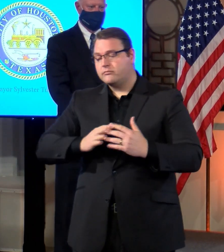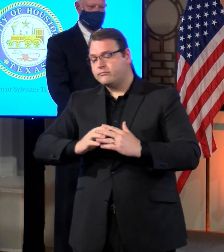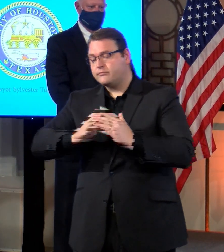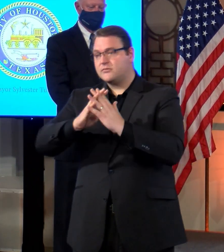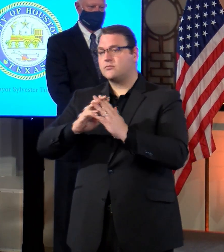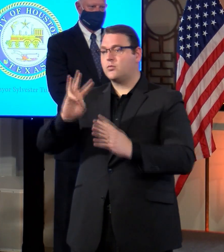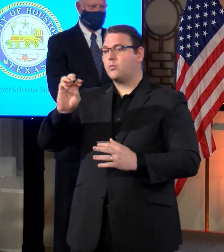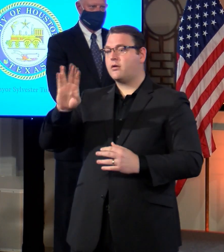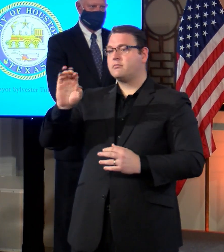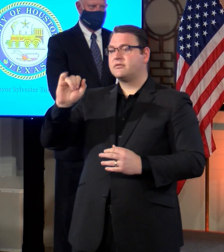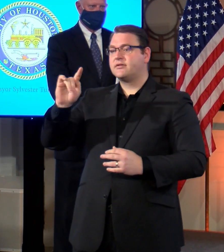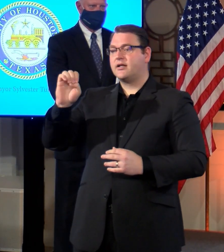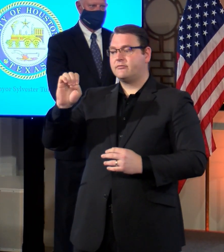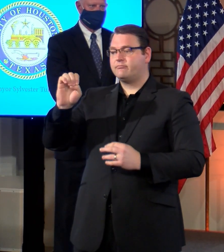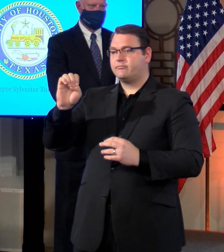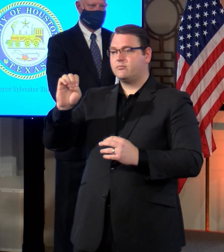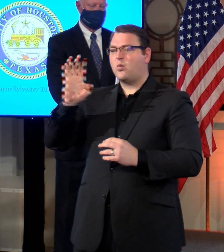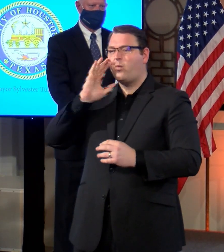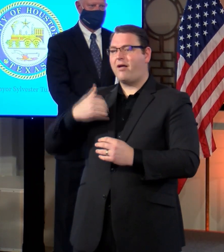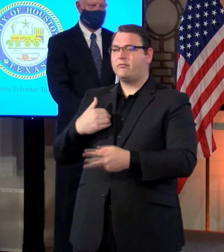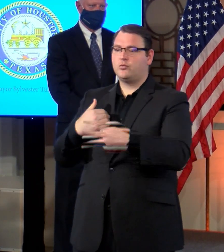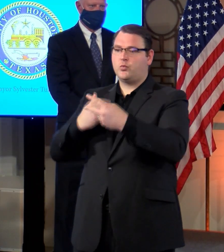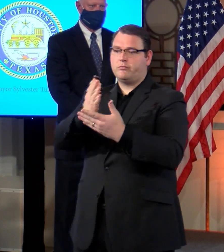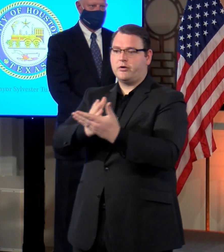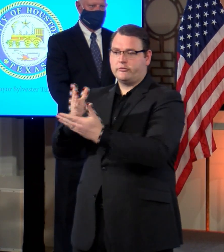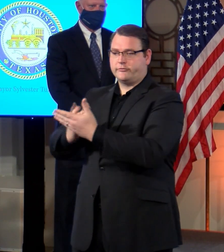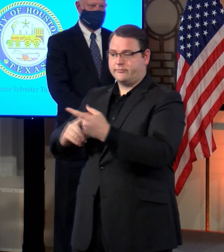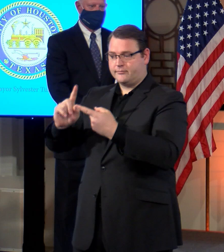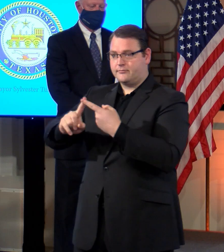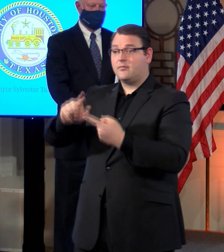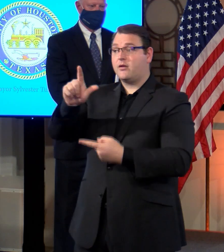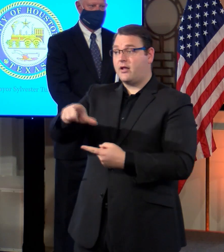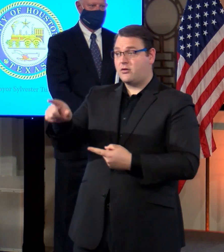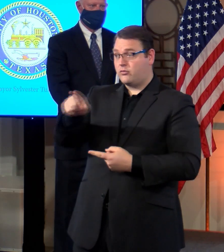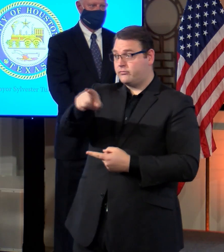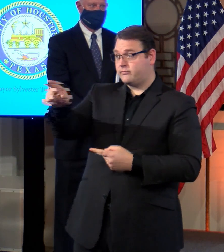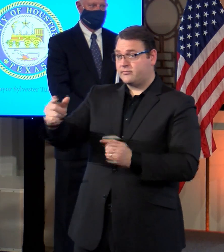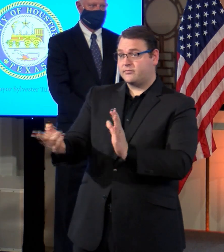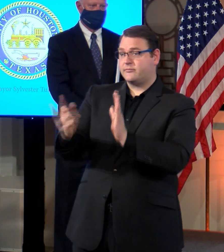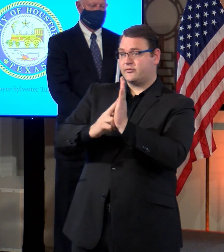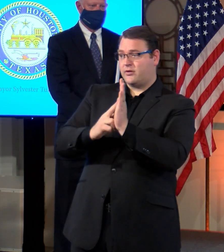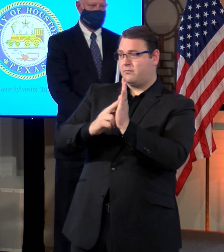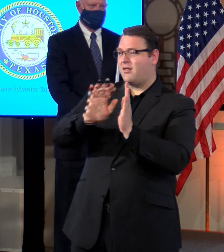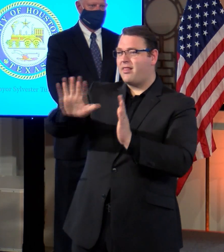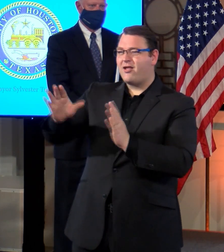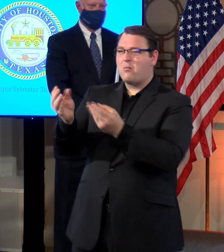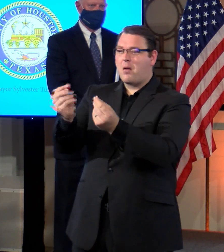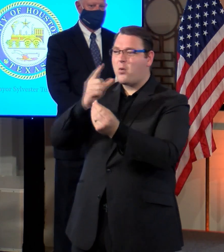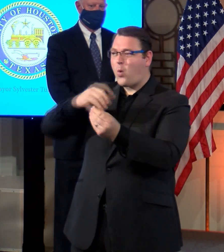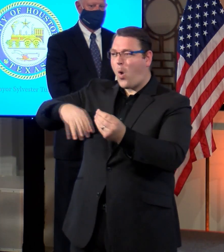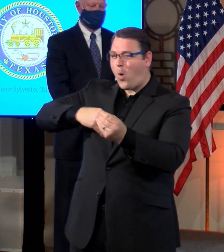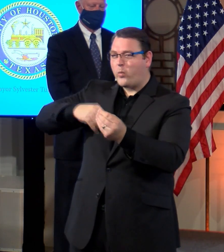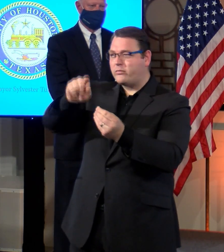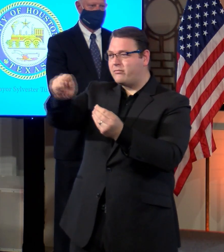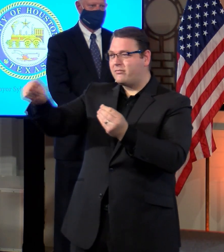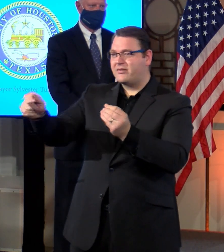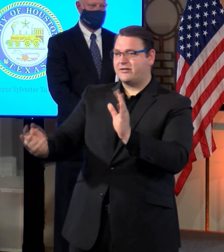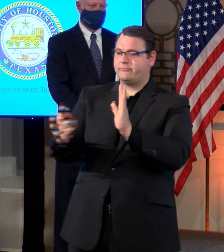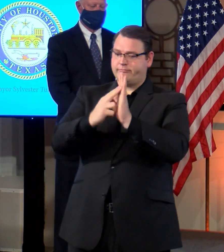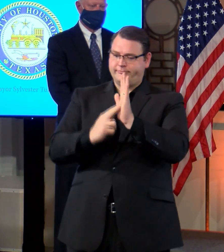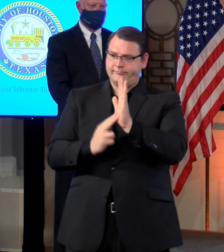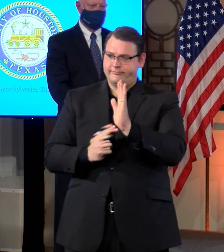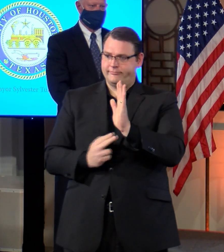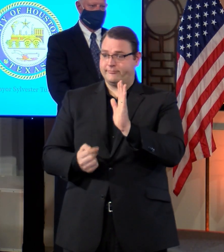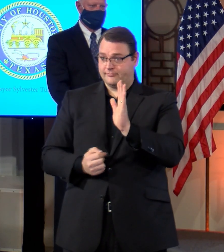it into two stages. The first stage, the landlords will enroll in all of their properties on the website. And once that